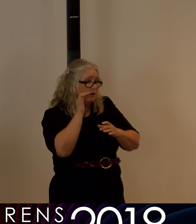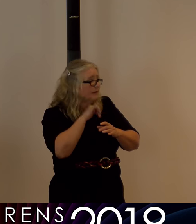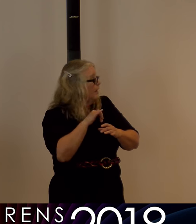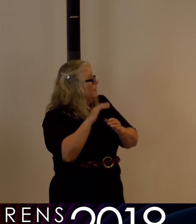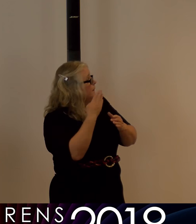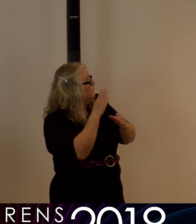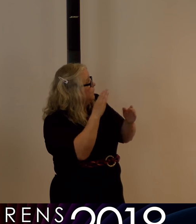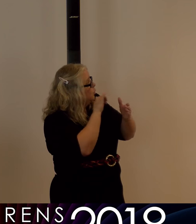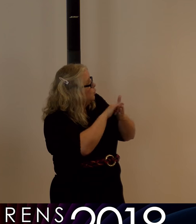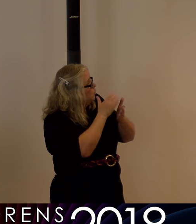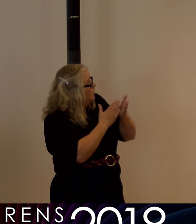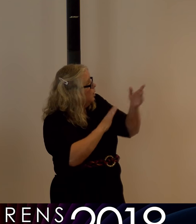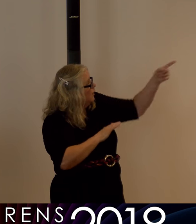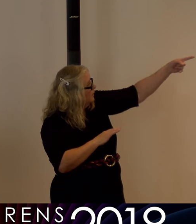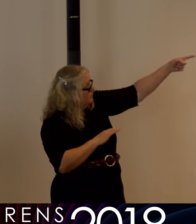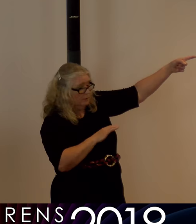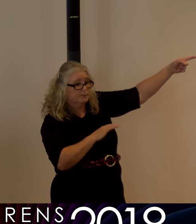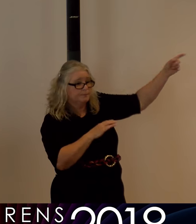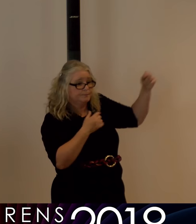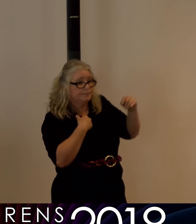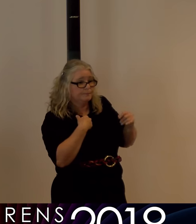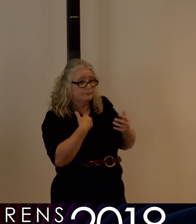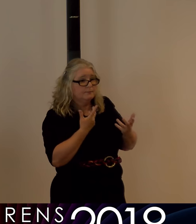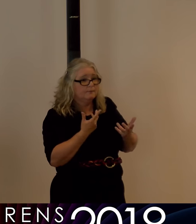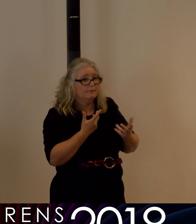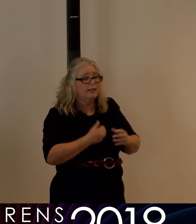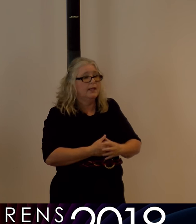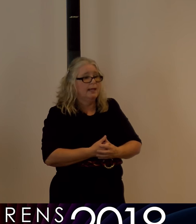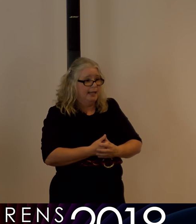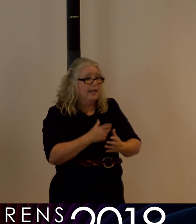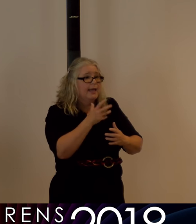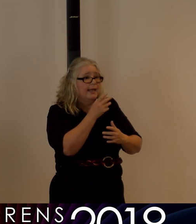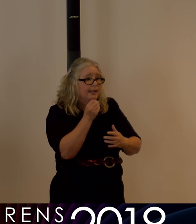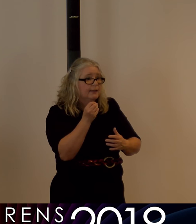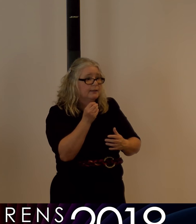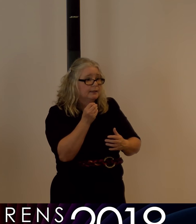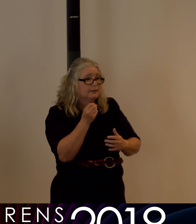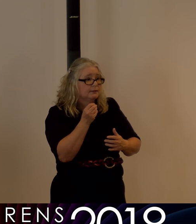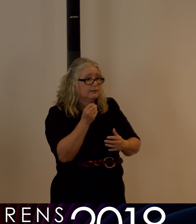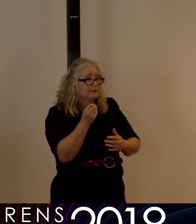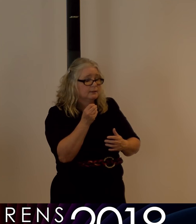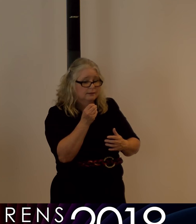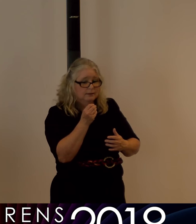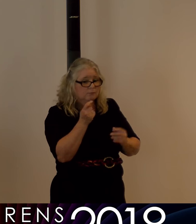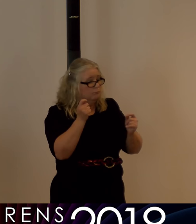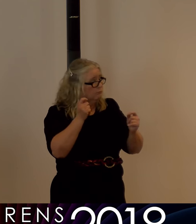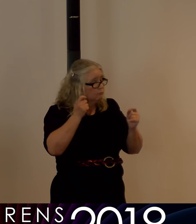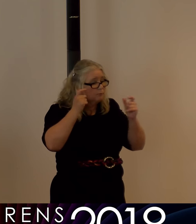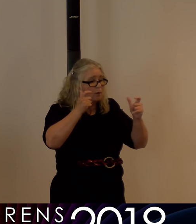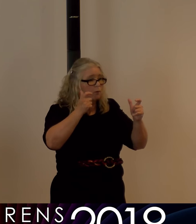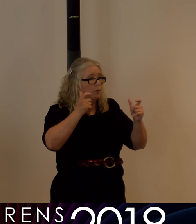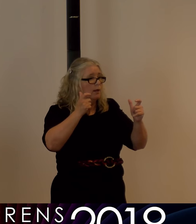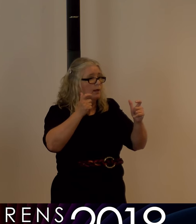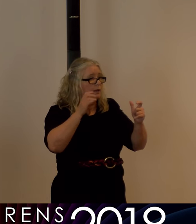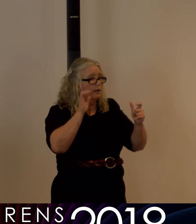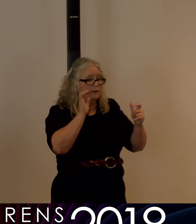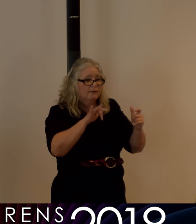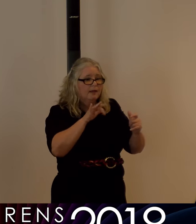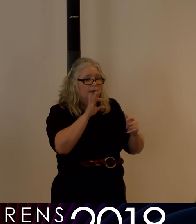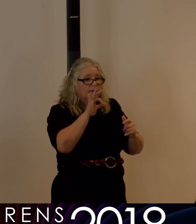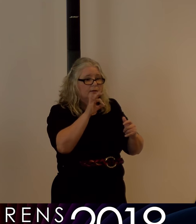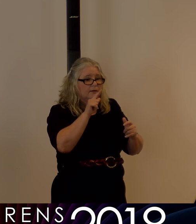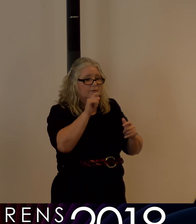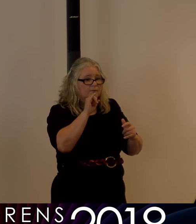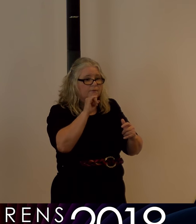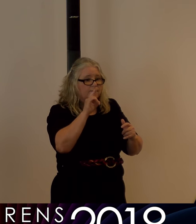blue part that I showed you in the cartoon there, that blue part. And right away, the